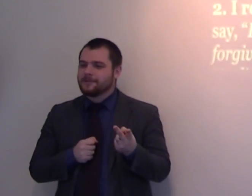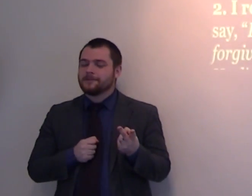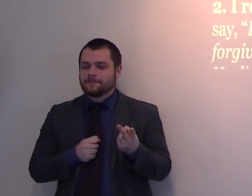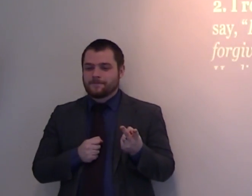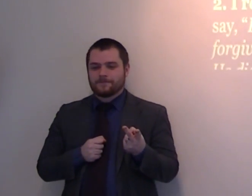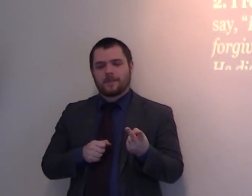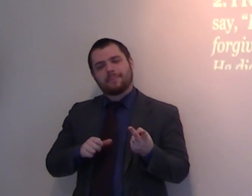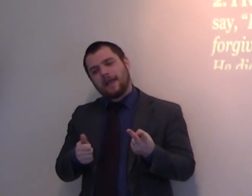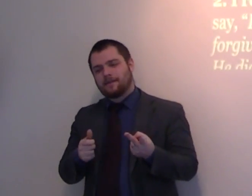I repent.